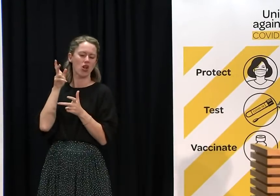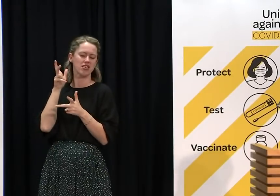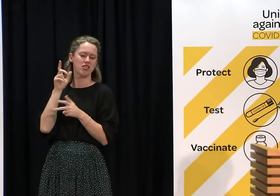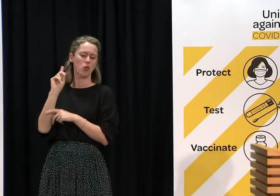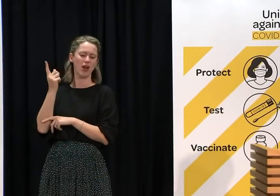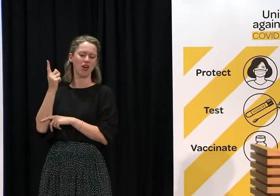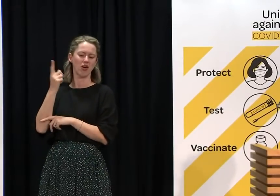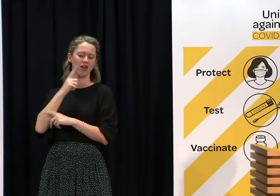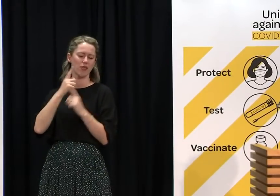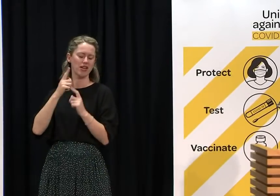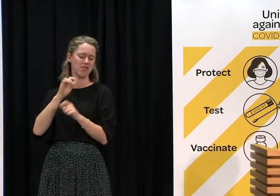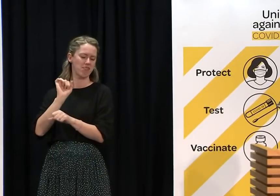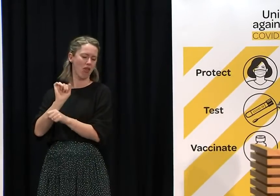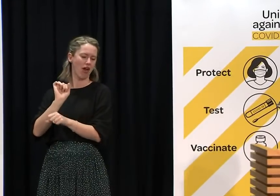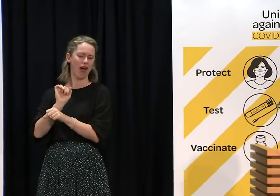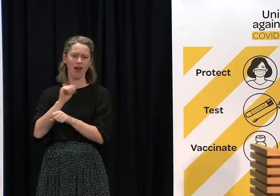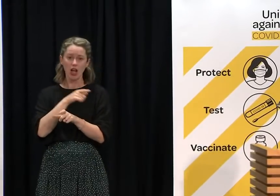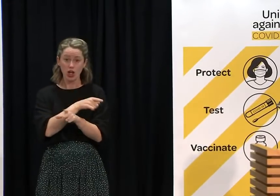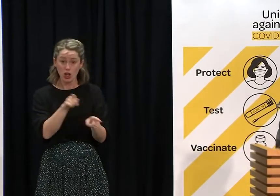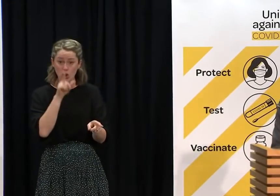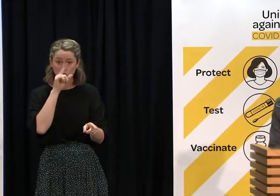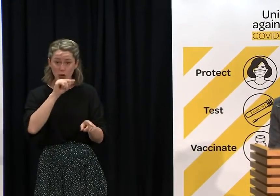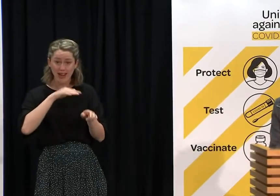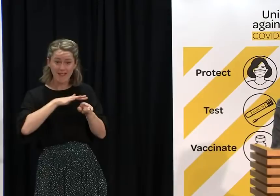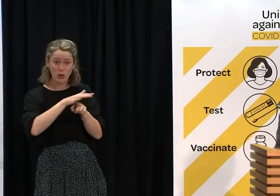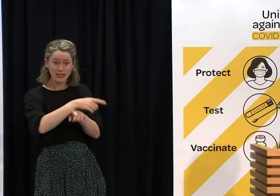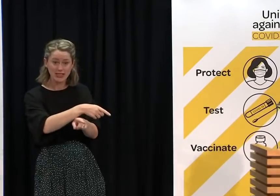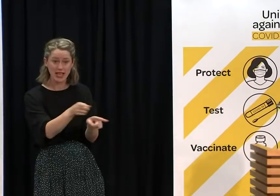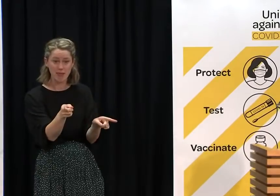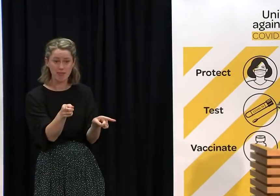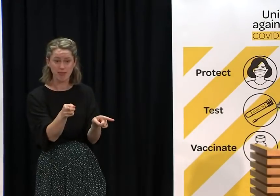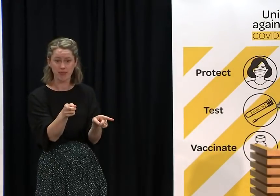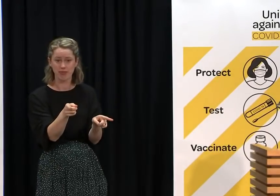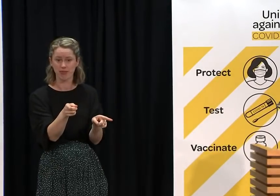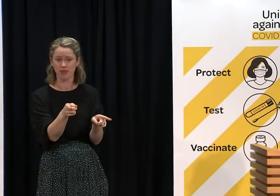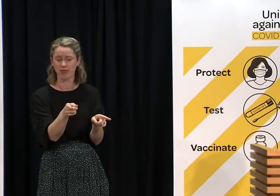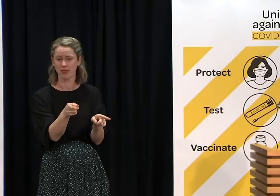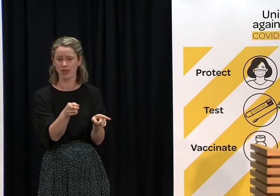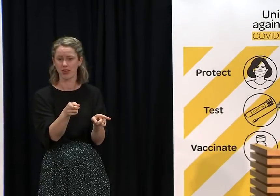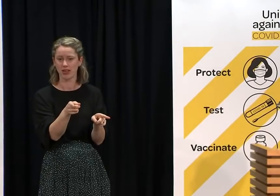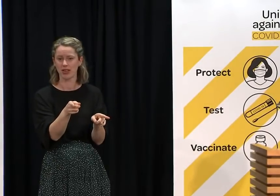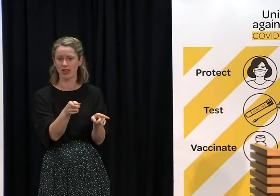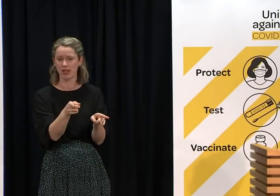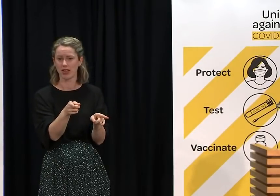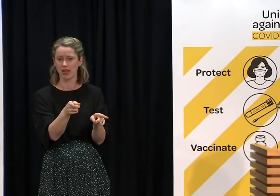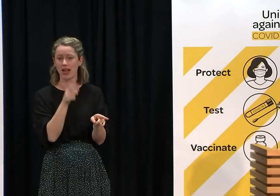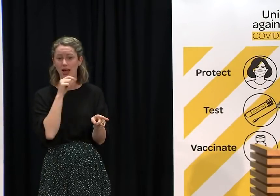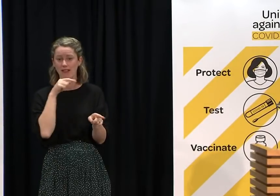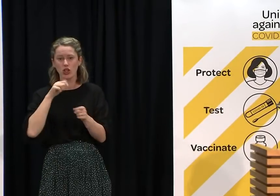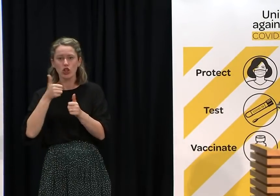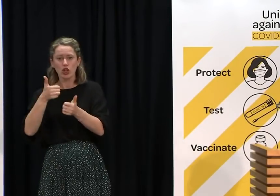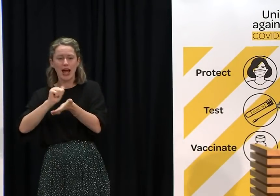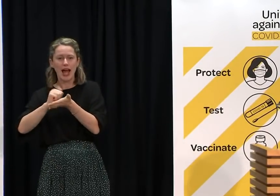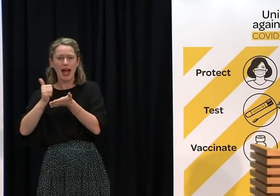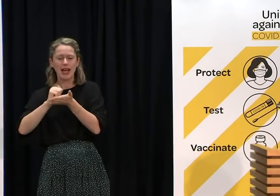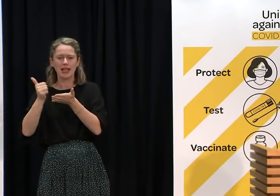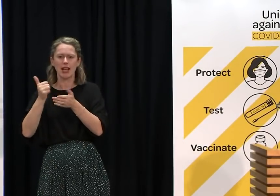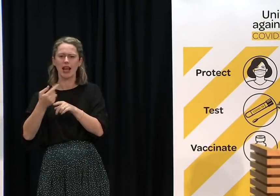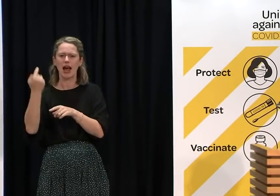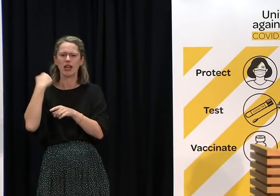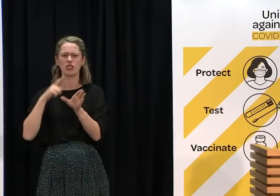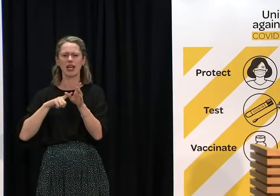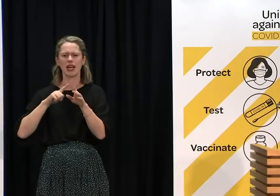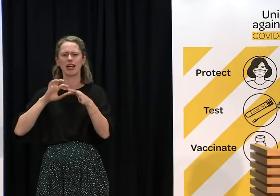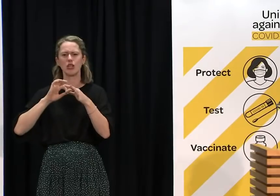1pm information who you could be capturing in the same way that you led a very good ad campaign strategy last year